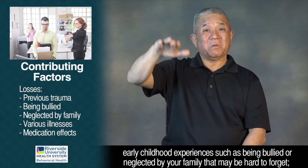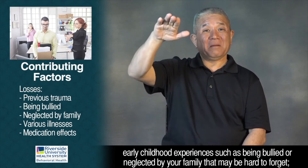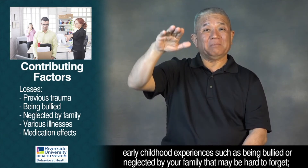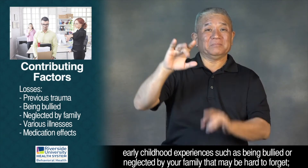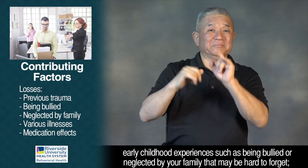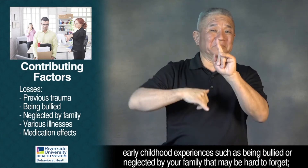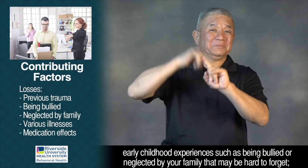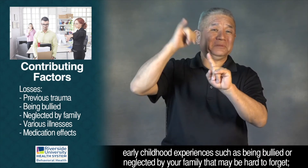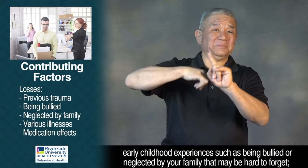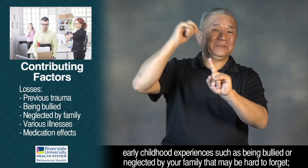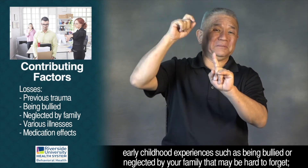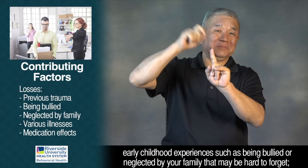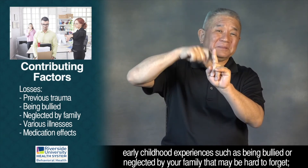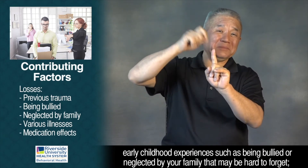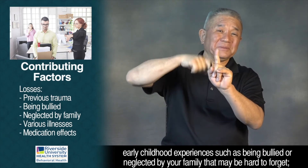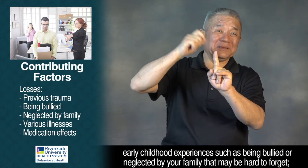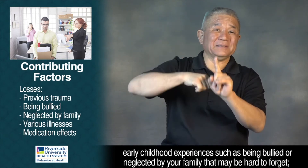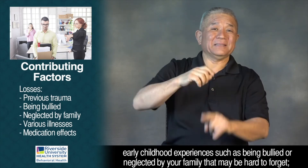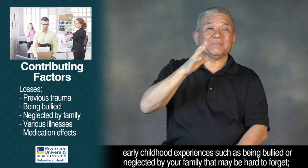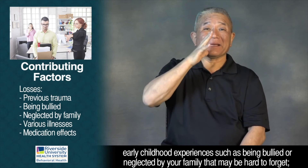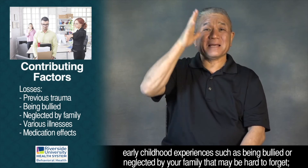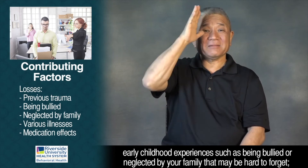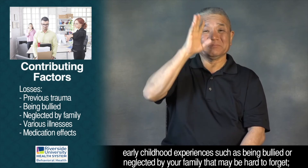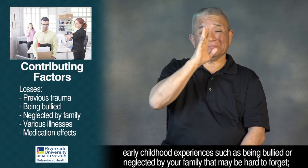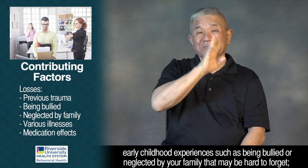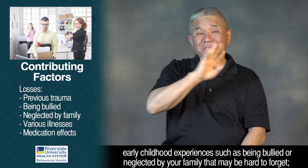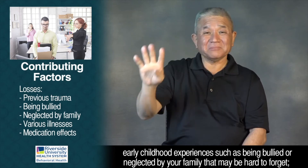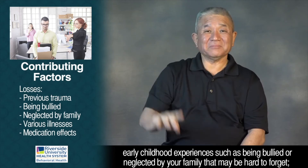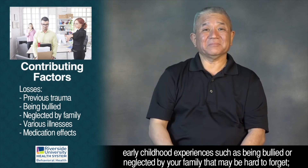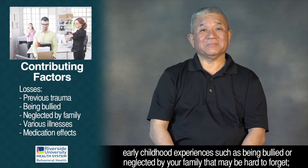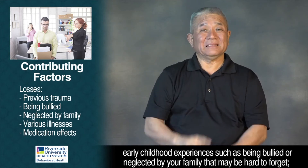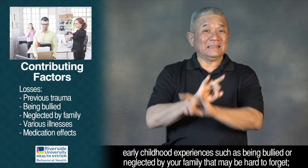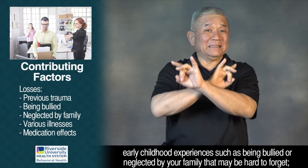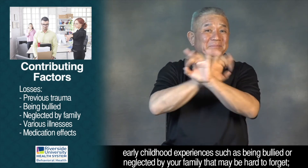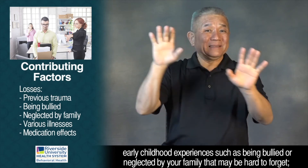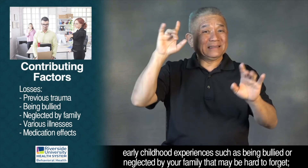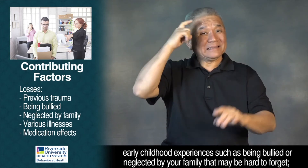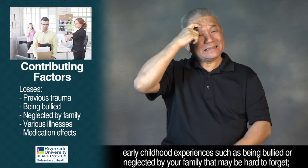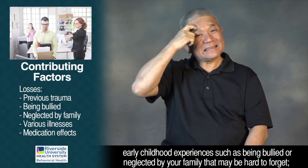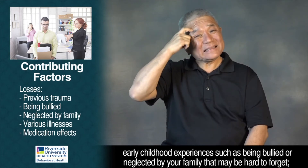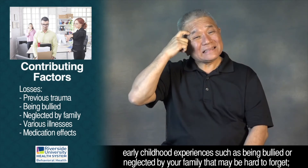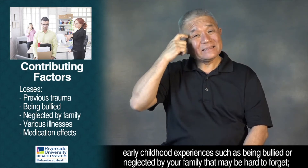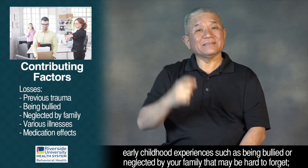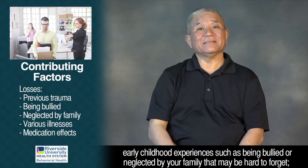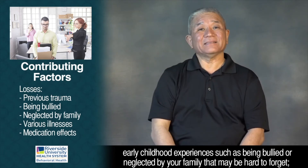early childhood experiences such as being bullied or neglected by your family that may be hard to forget.